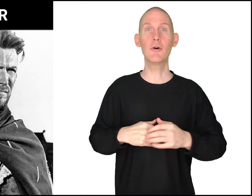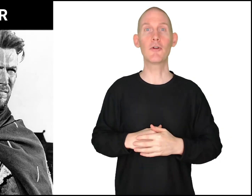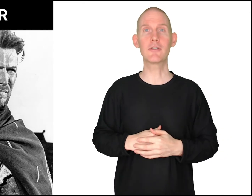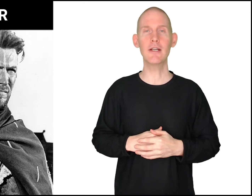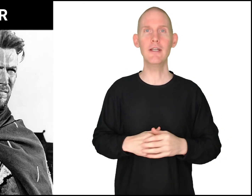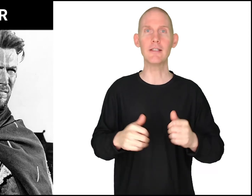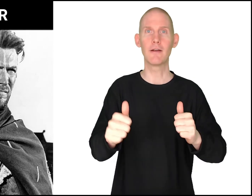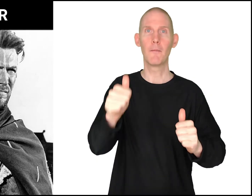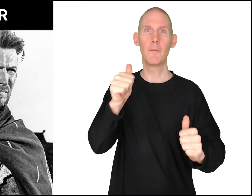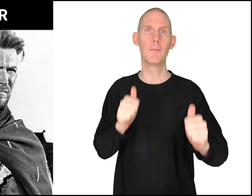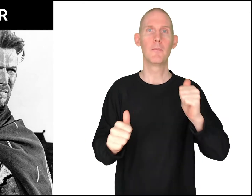looks like this,